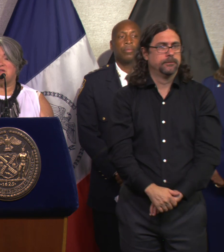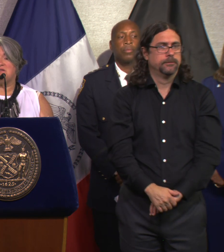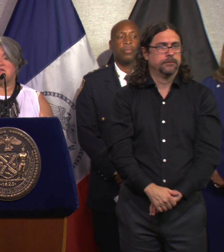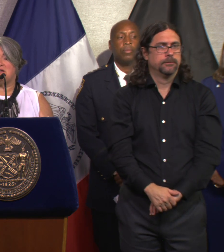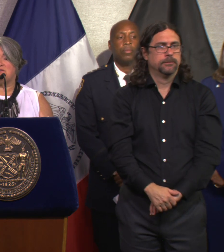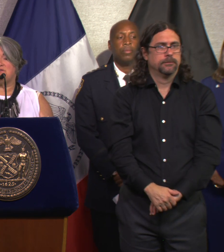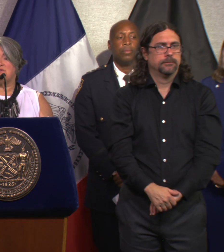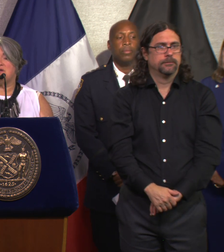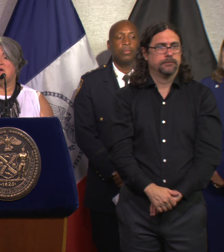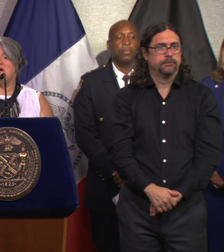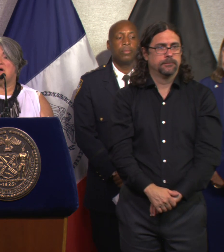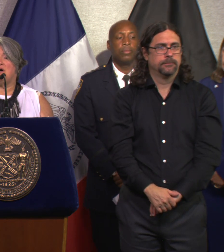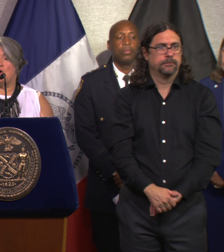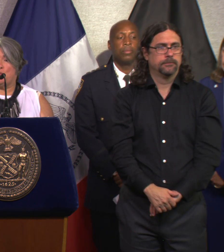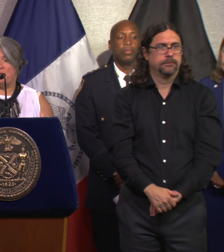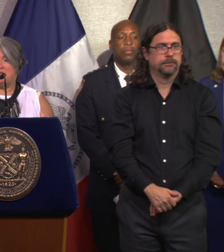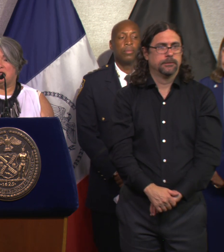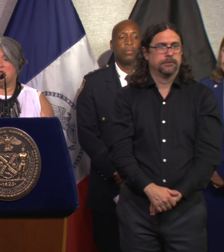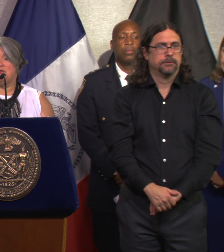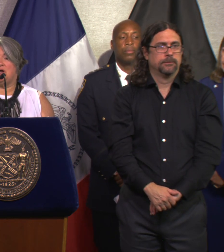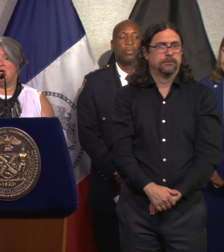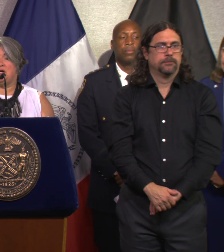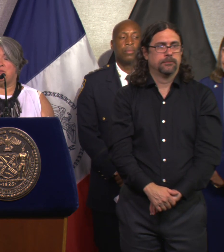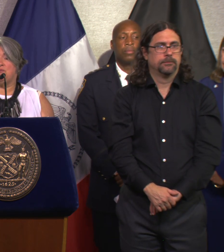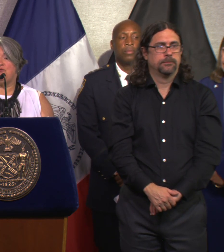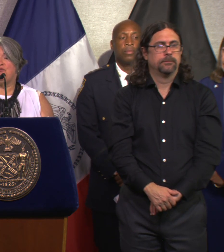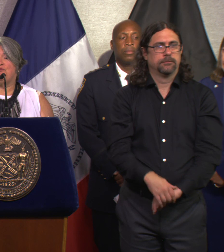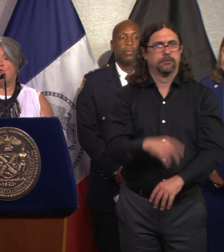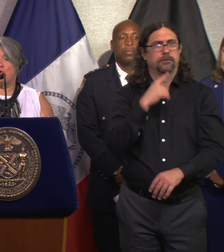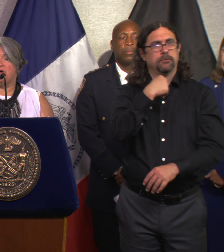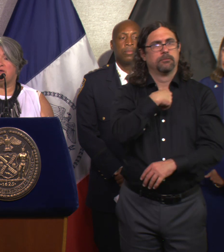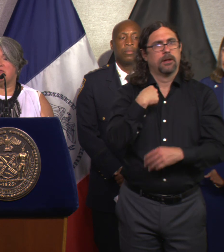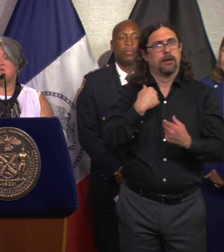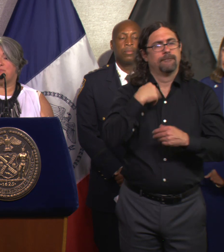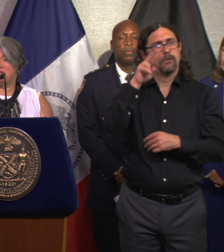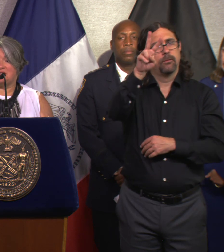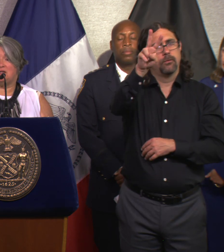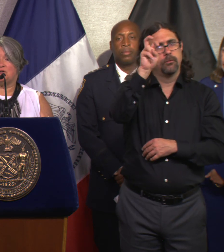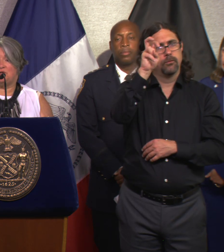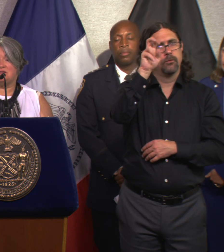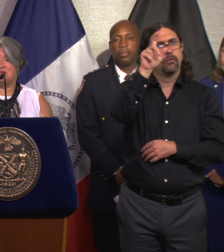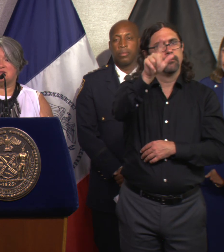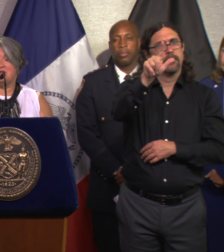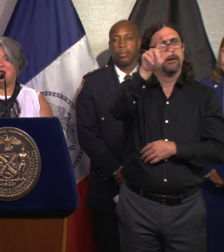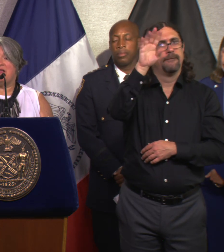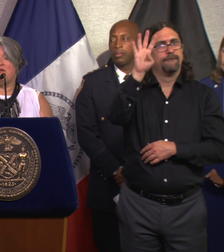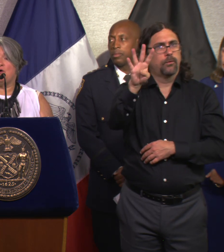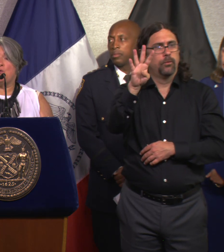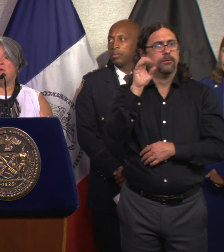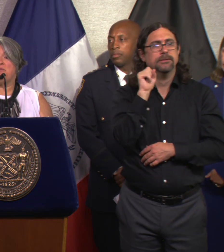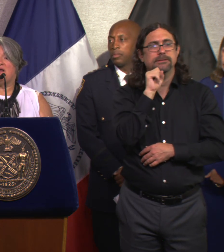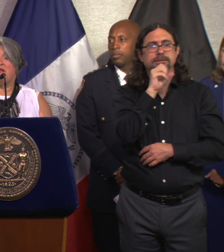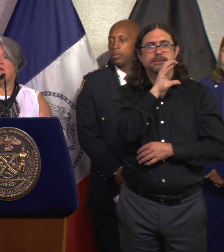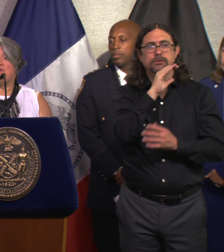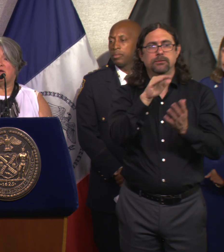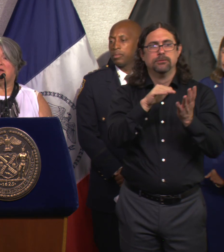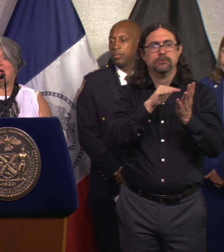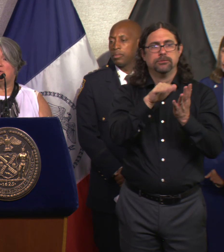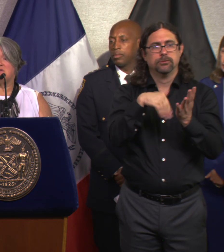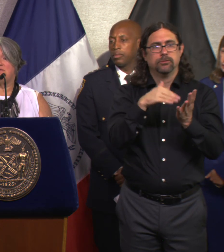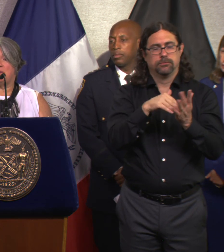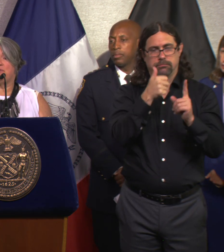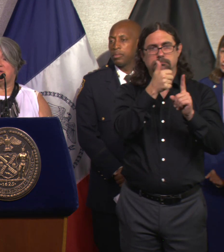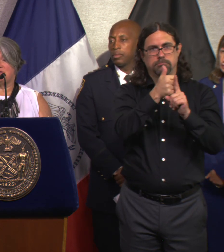224 senior centers open for this particular crisis, and they're open beyond their